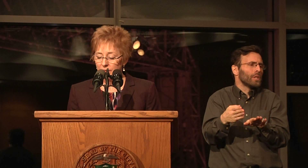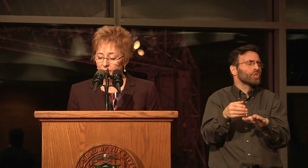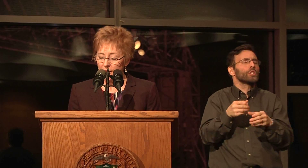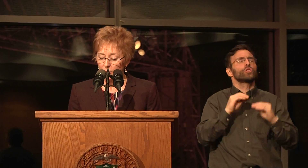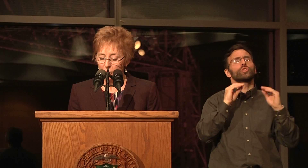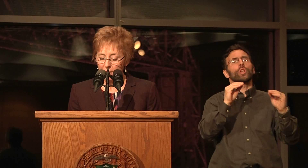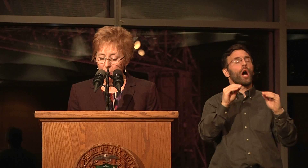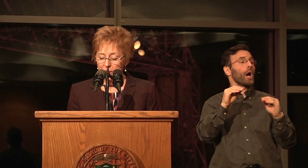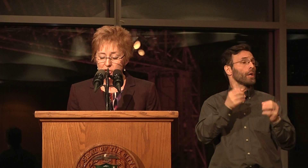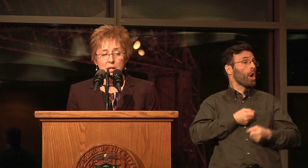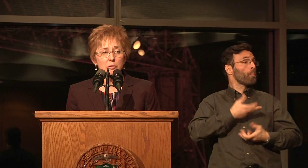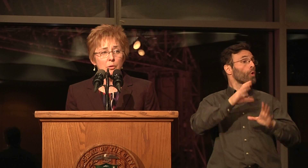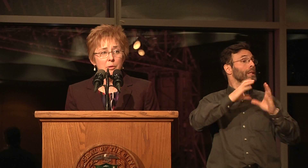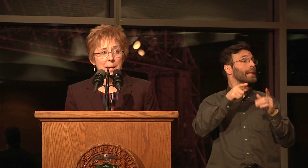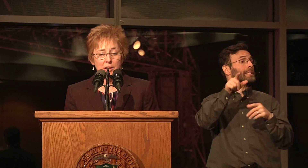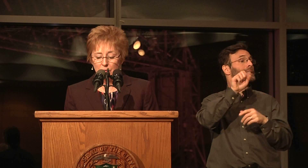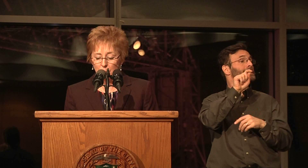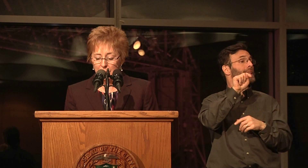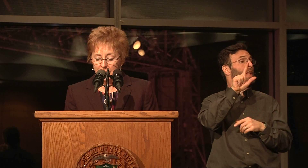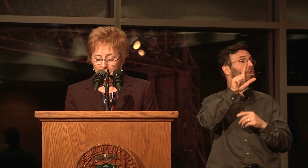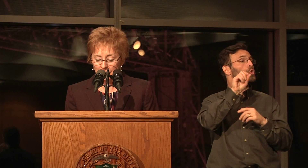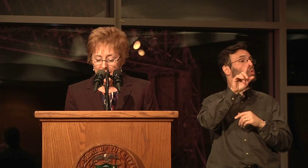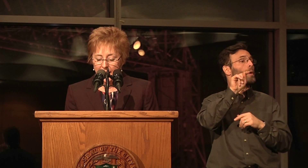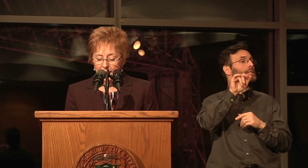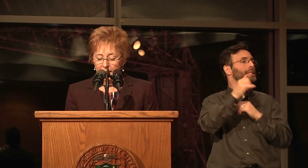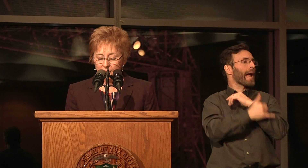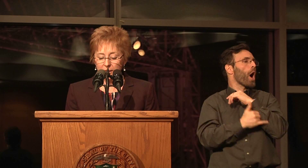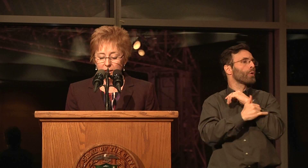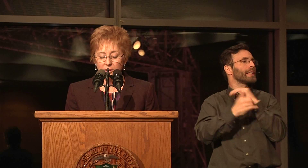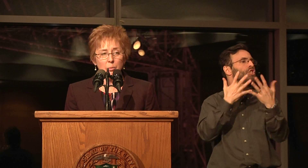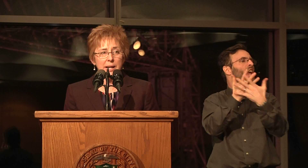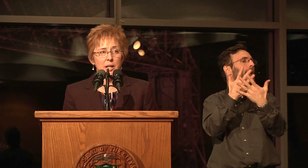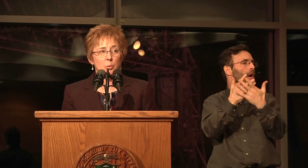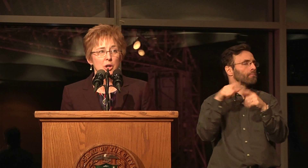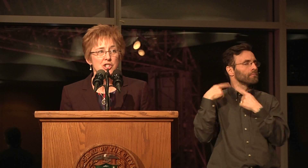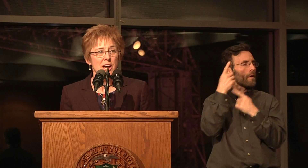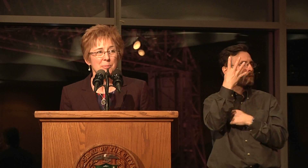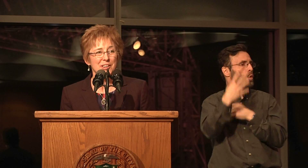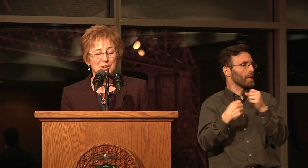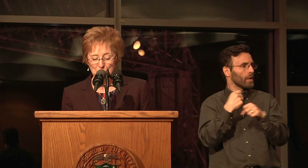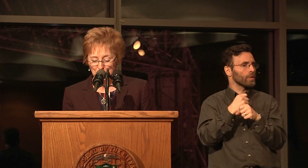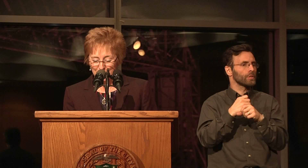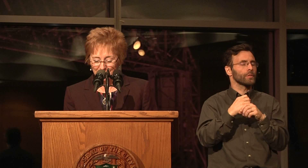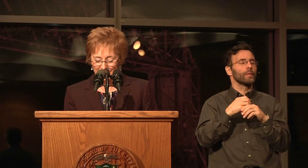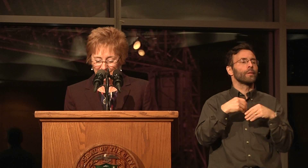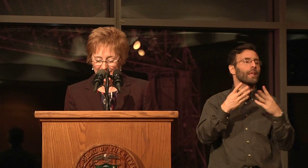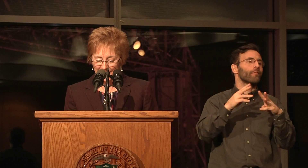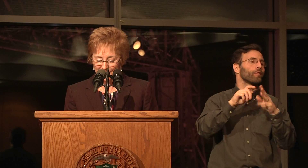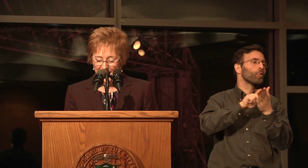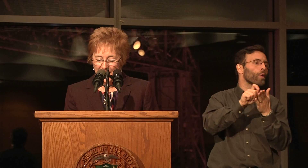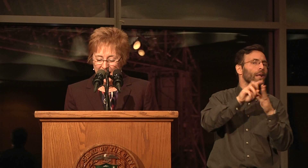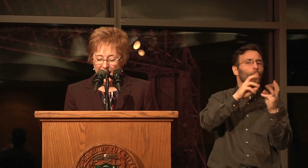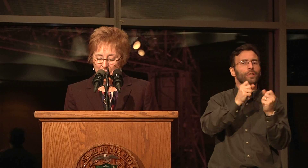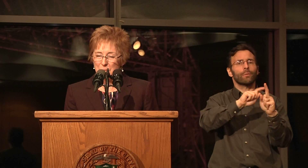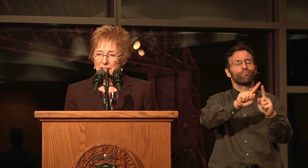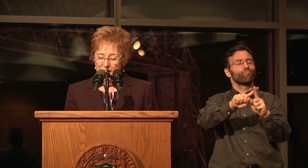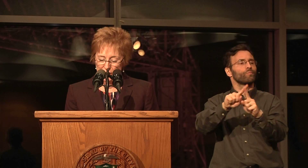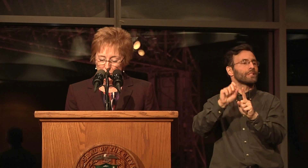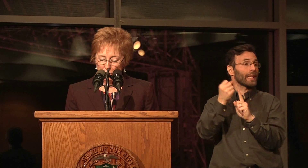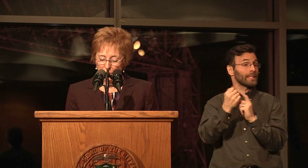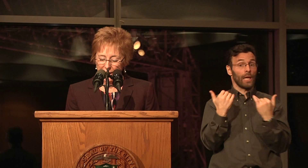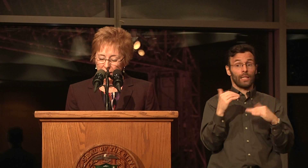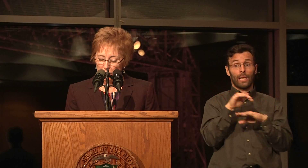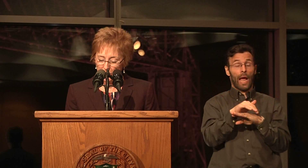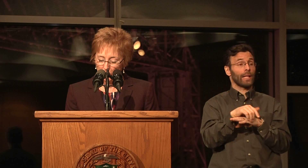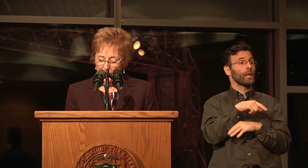classes at the St. Louis County Jail for the past 4 years and has conducted writing workshops in numerous settings. Tonight